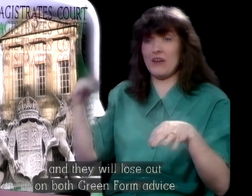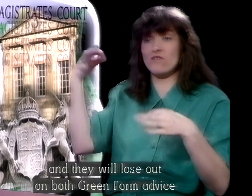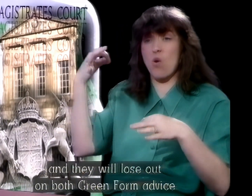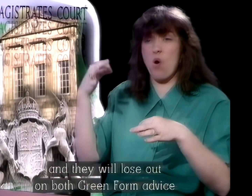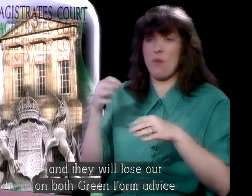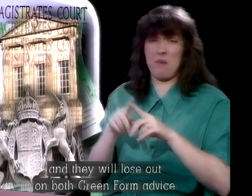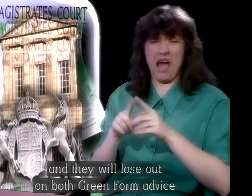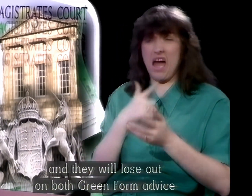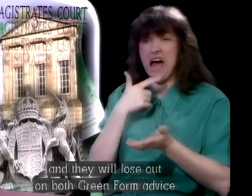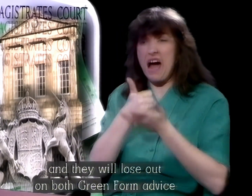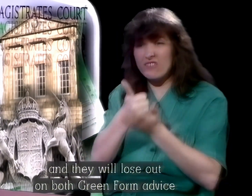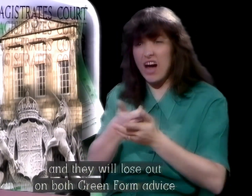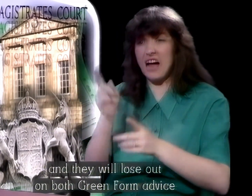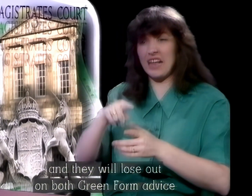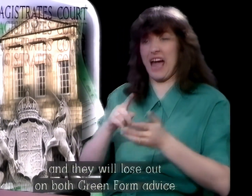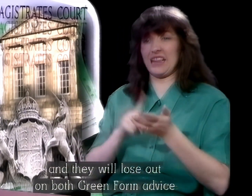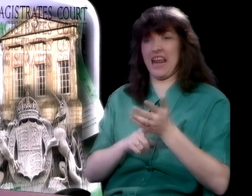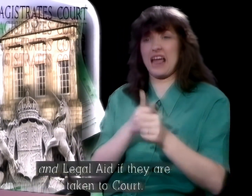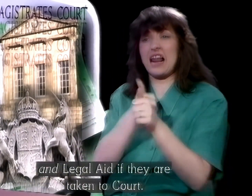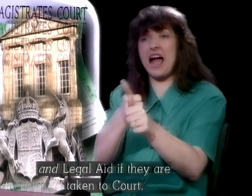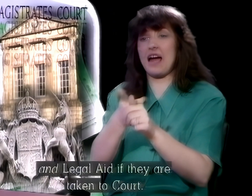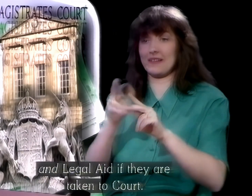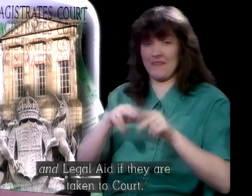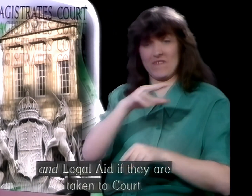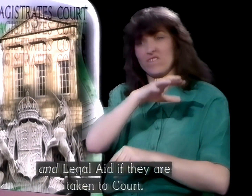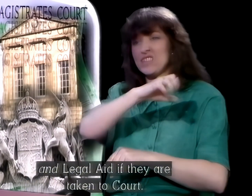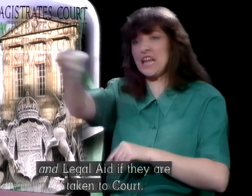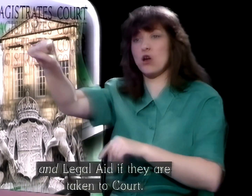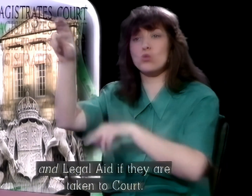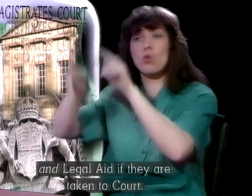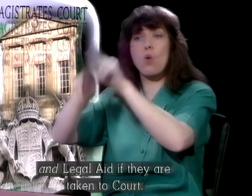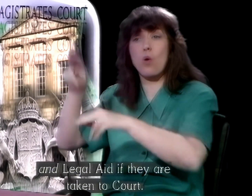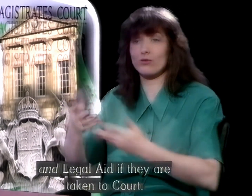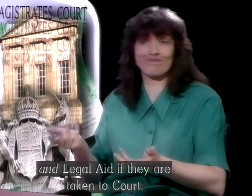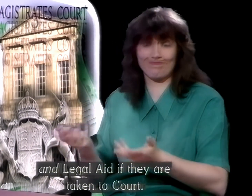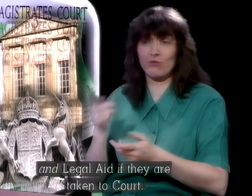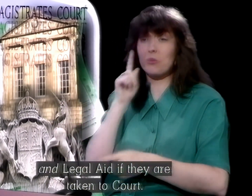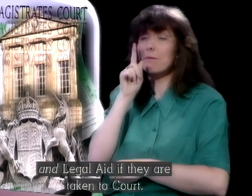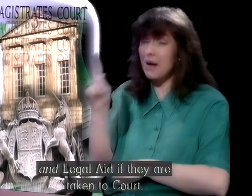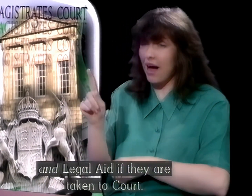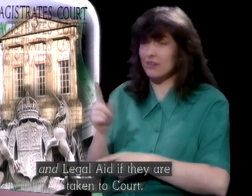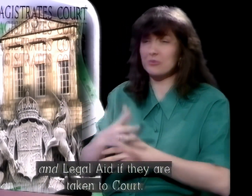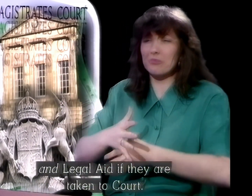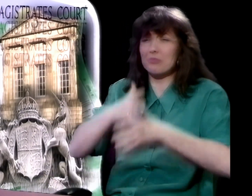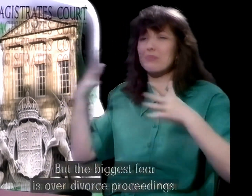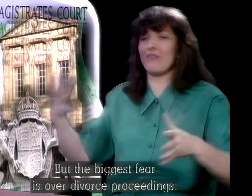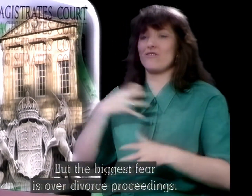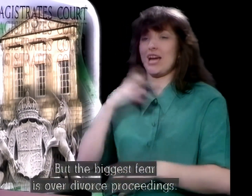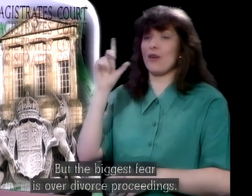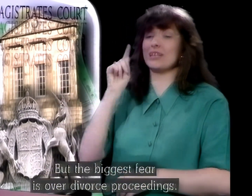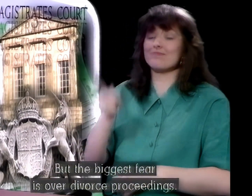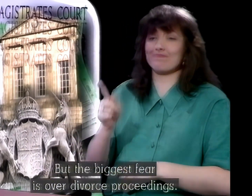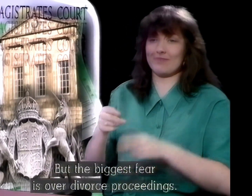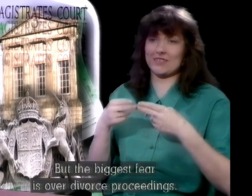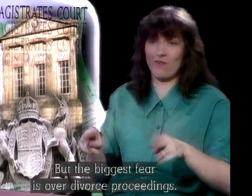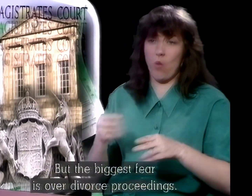Green Form advice and legal aid if they are taken to court. But the biggest fear is over